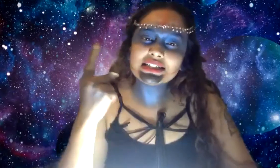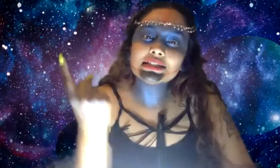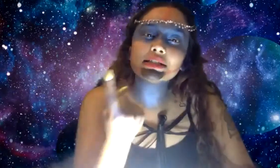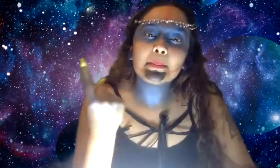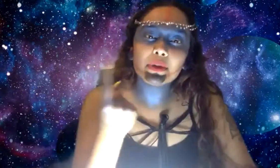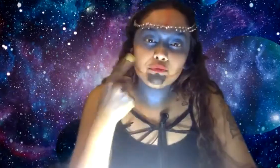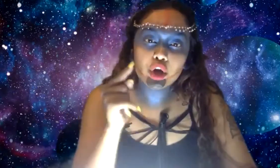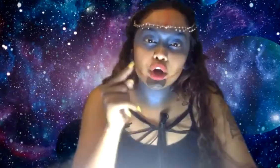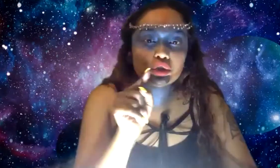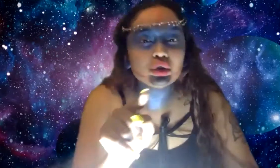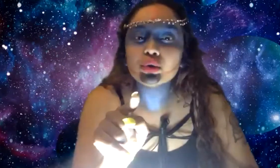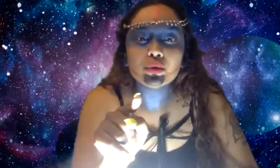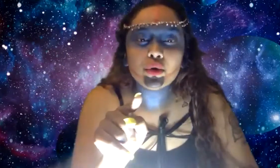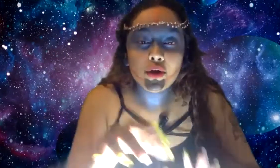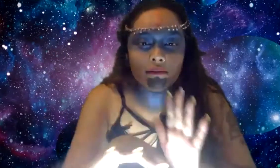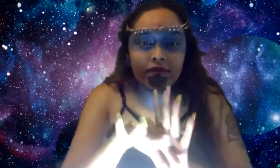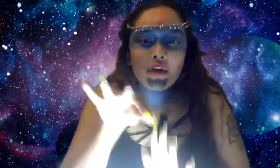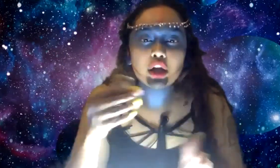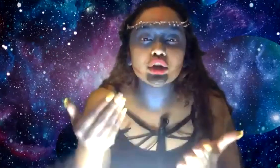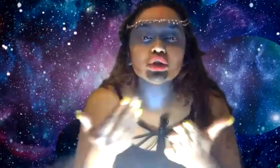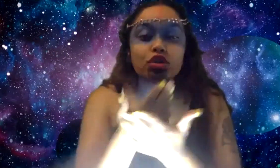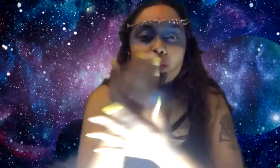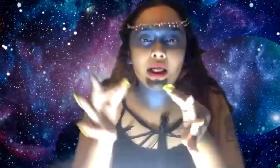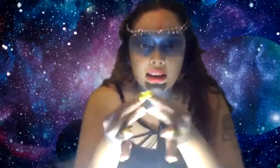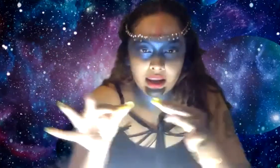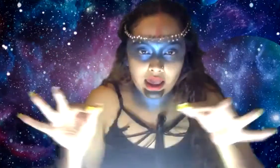This person was non-binary, and they said, I have something here for you.